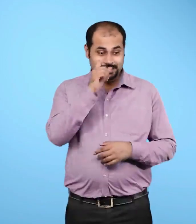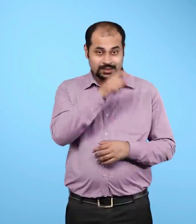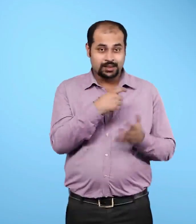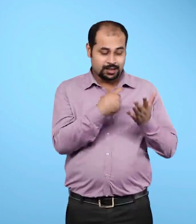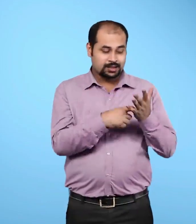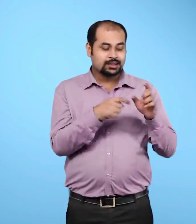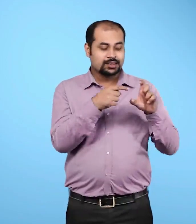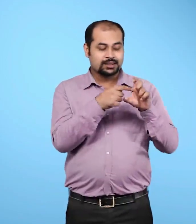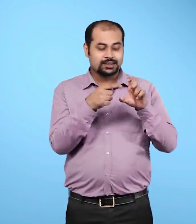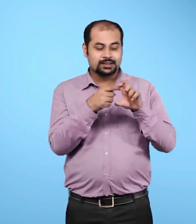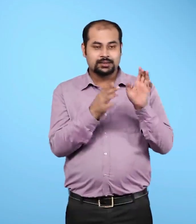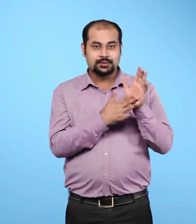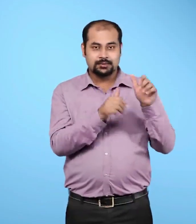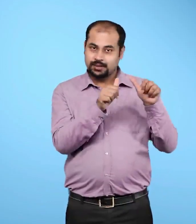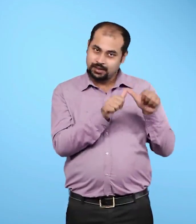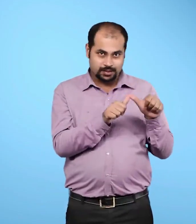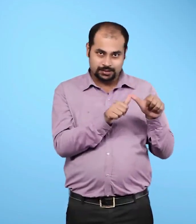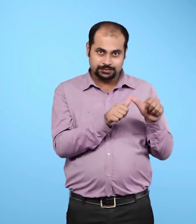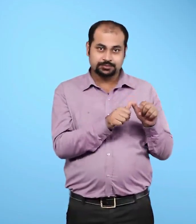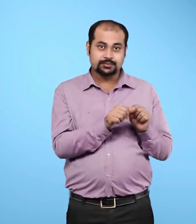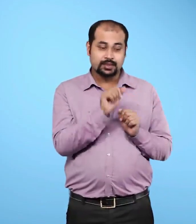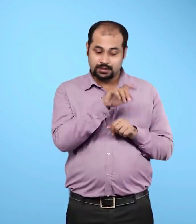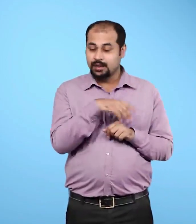Beads taken by Rima and Arif.